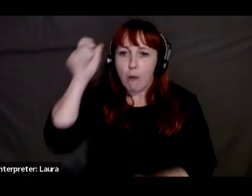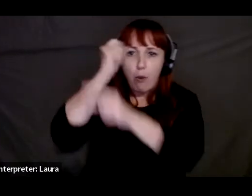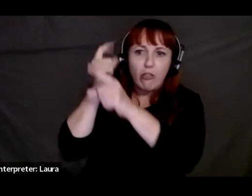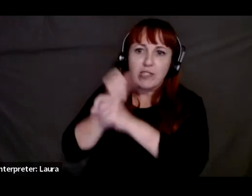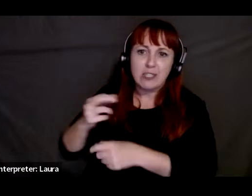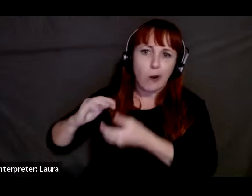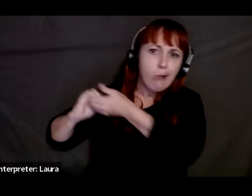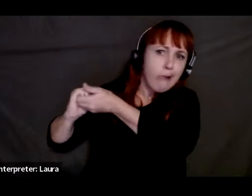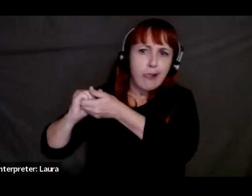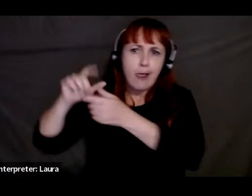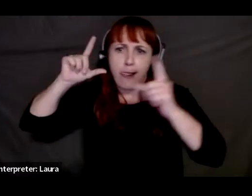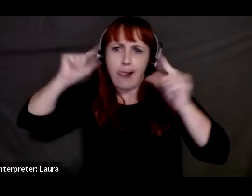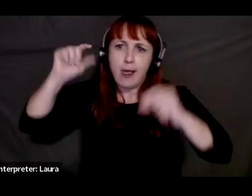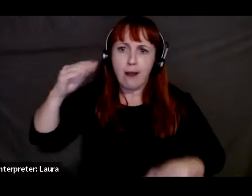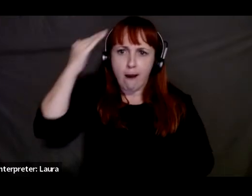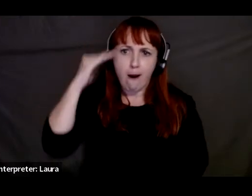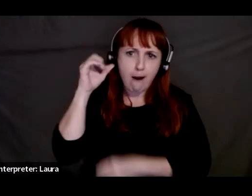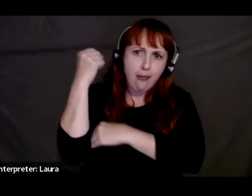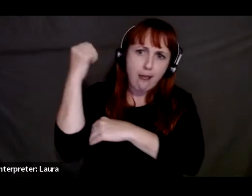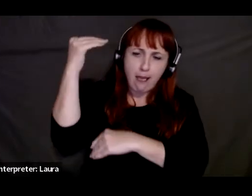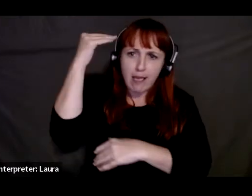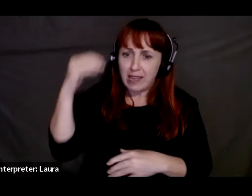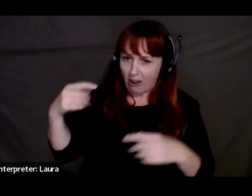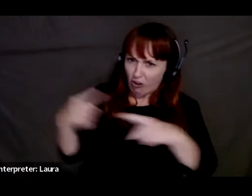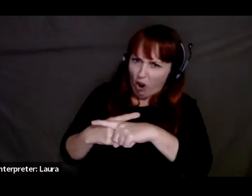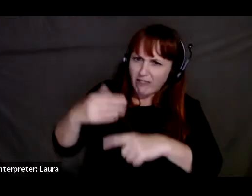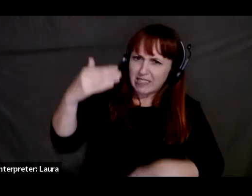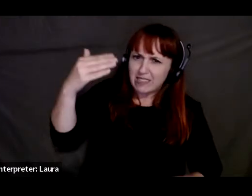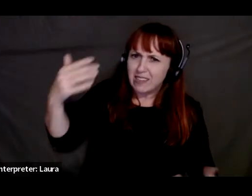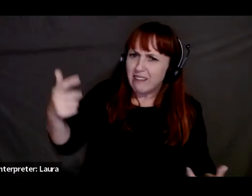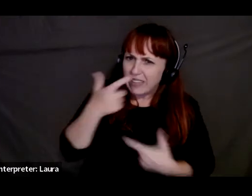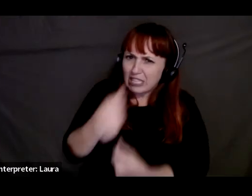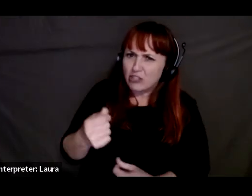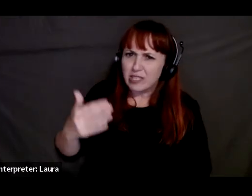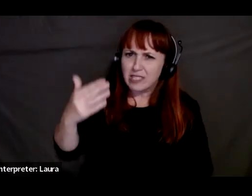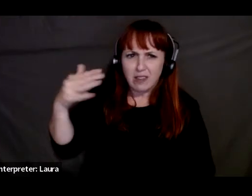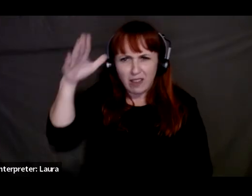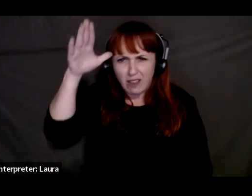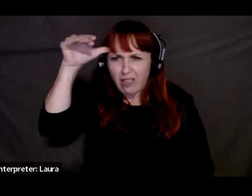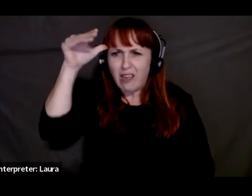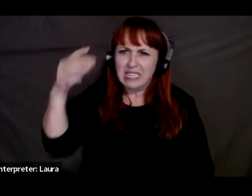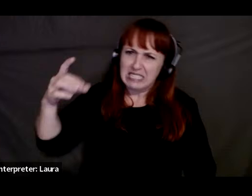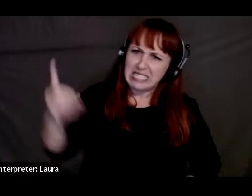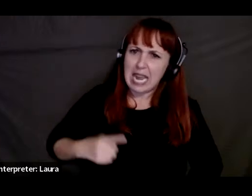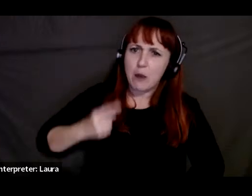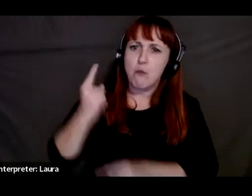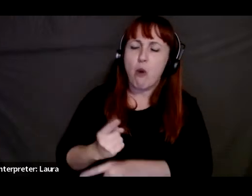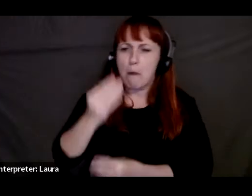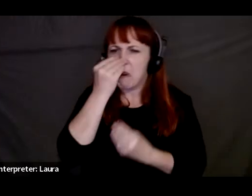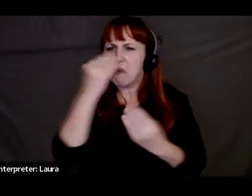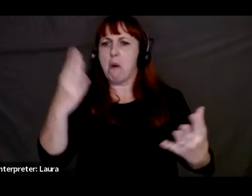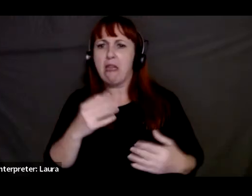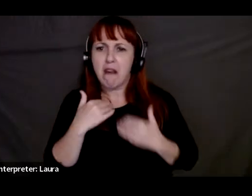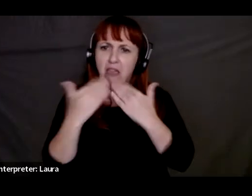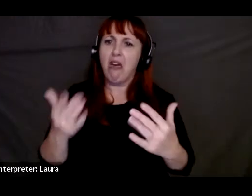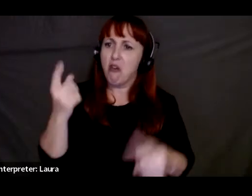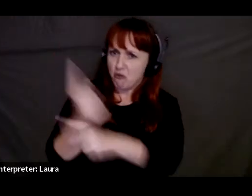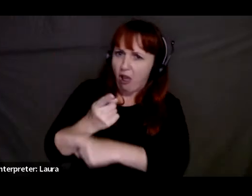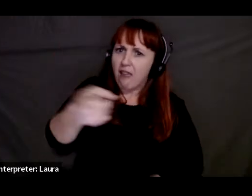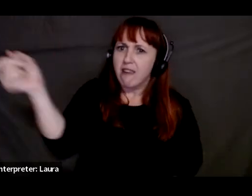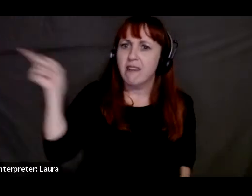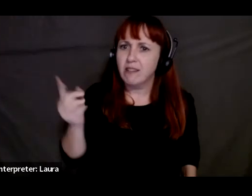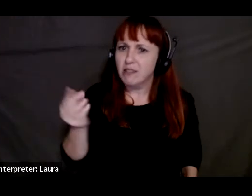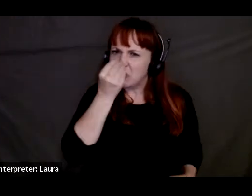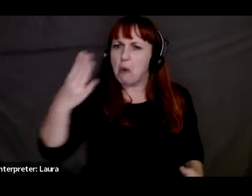sister. Hot ad, that's not a conflict of interest. Damn right it is, but who gives a damn?